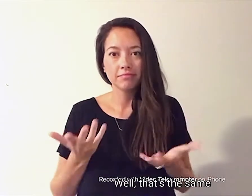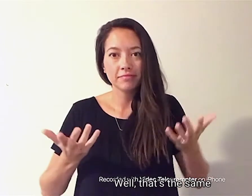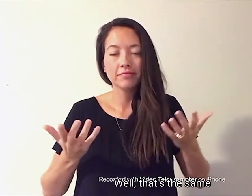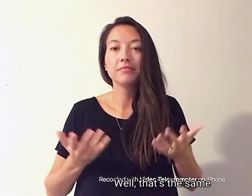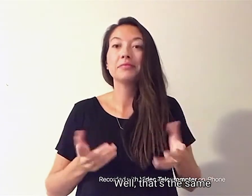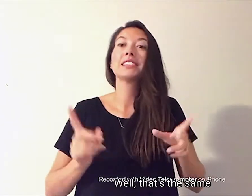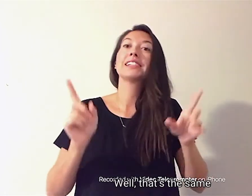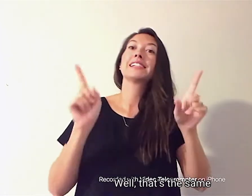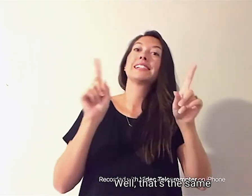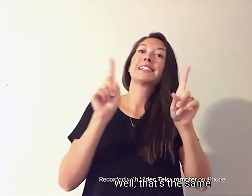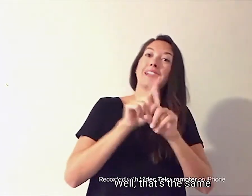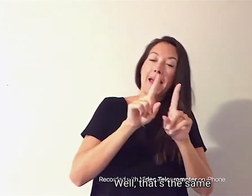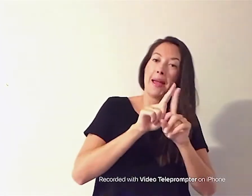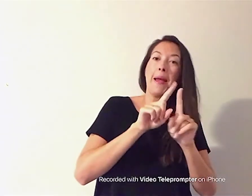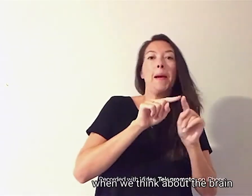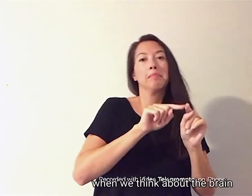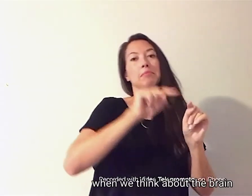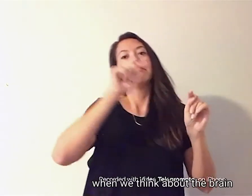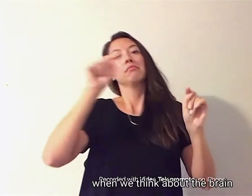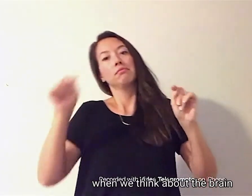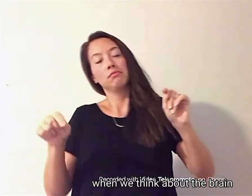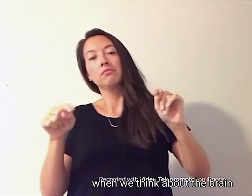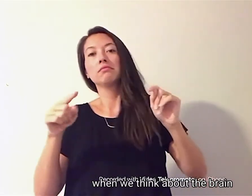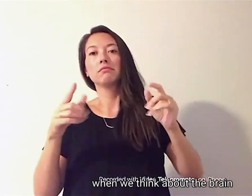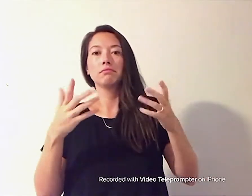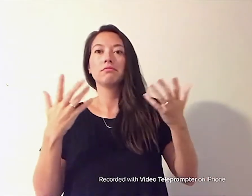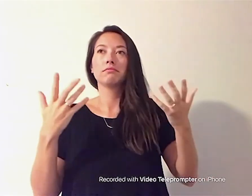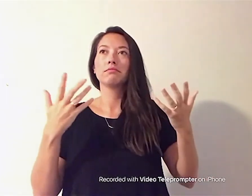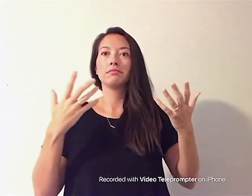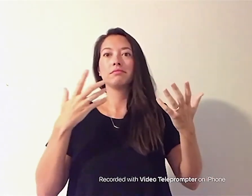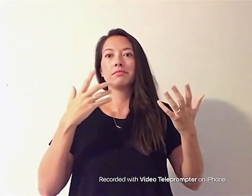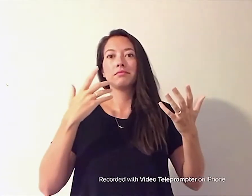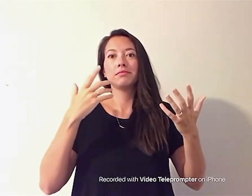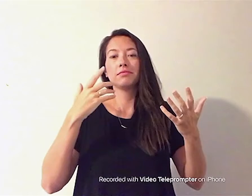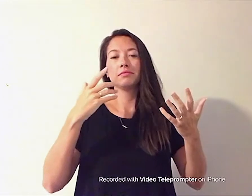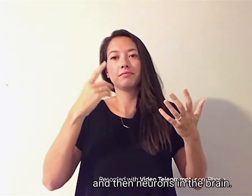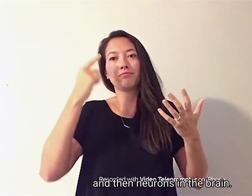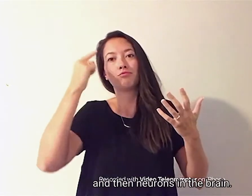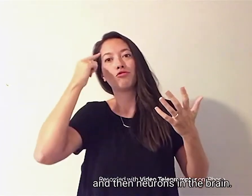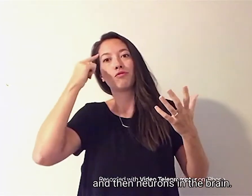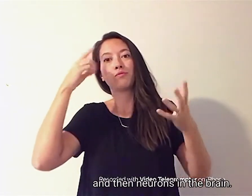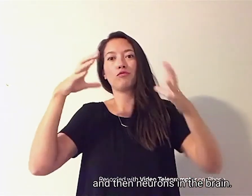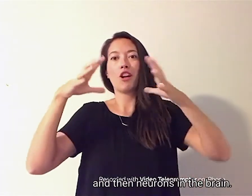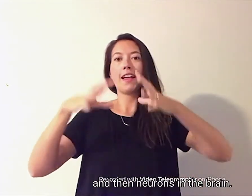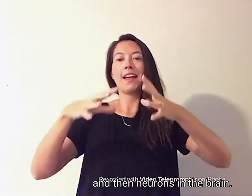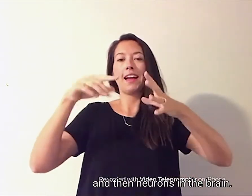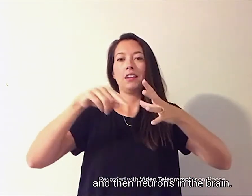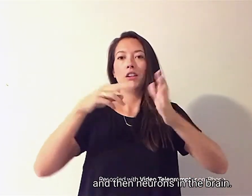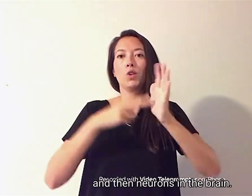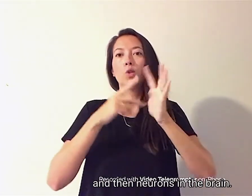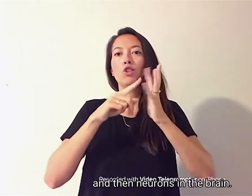Well, that's the same when we think about the brain and the neurons in the